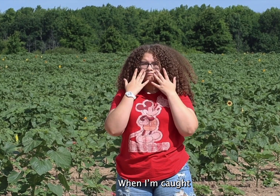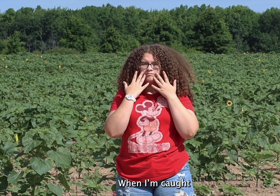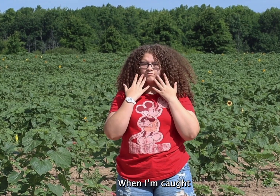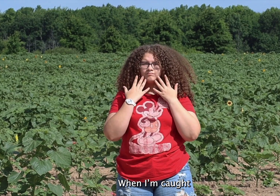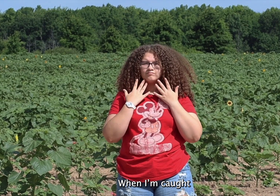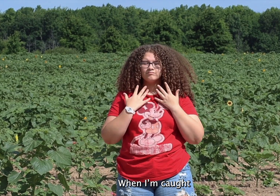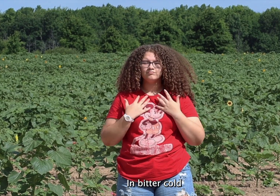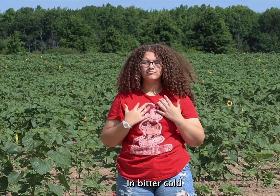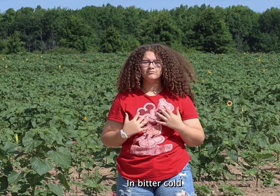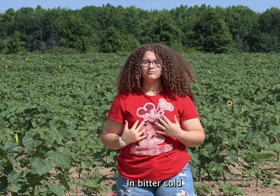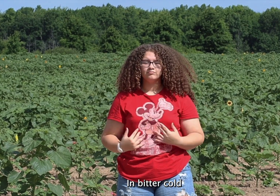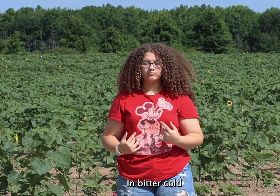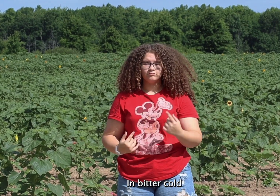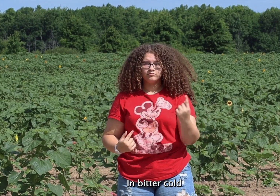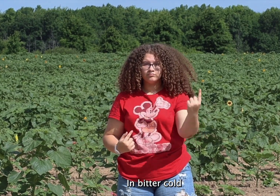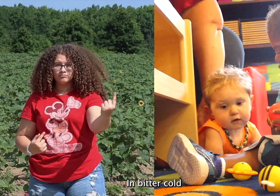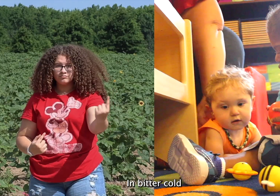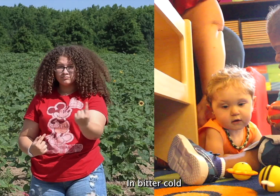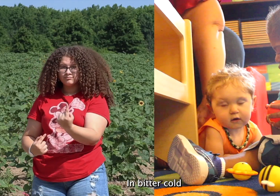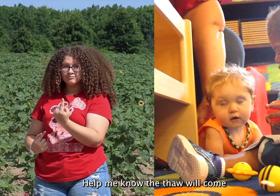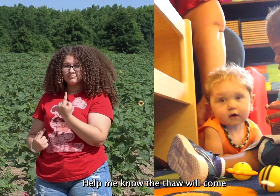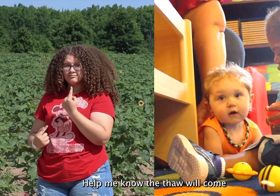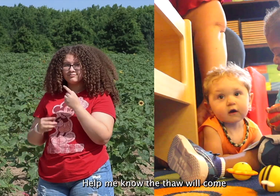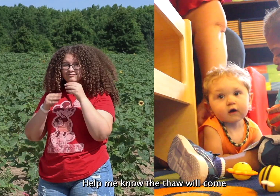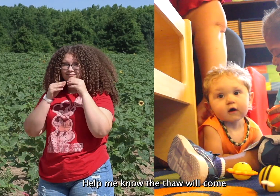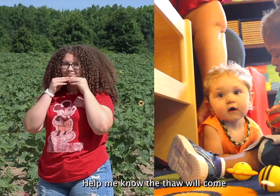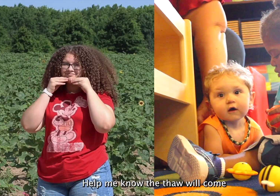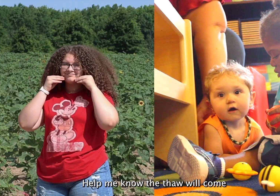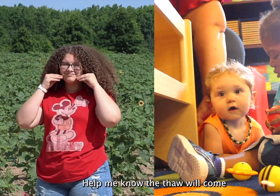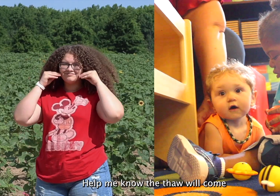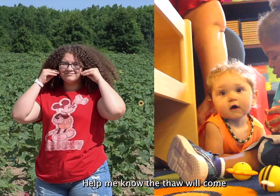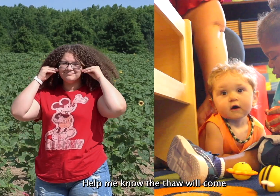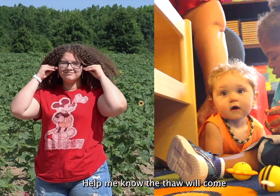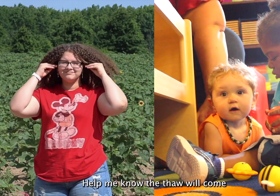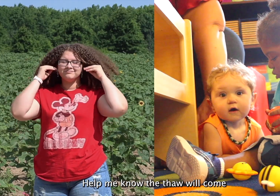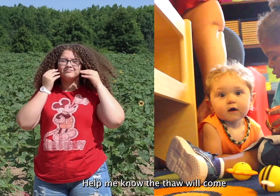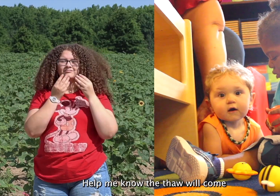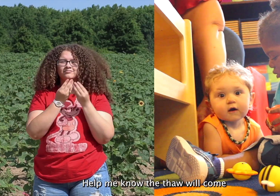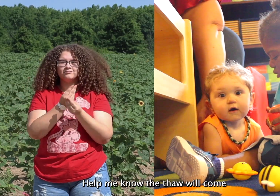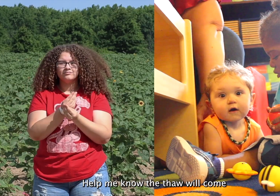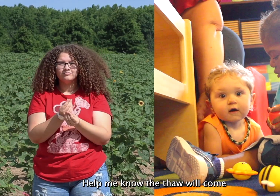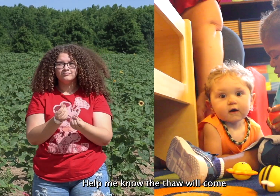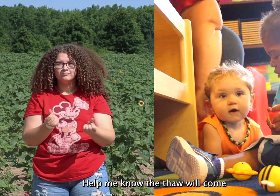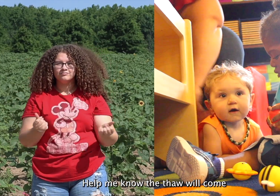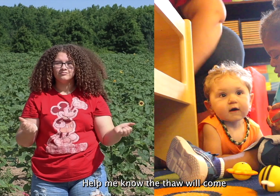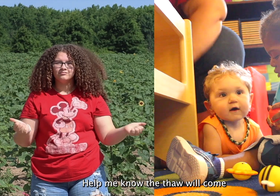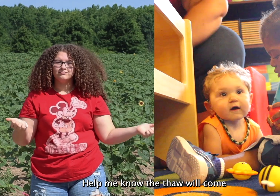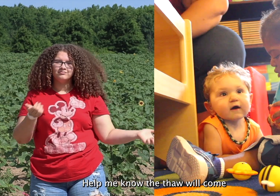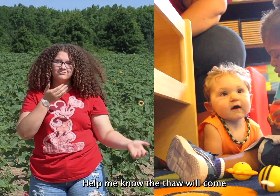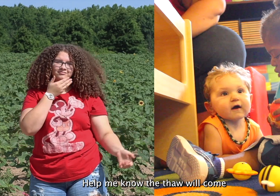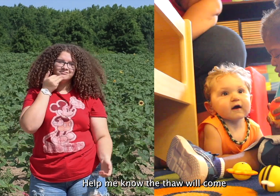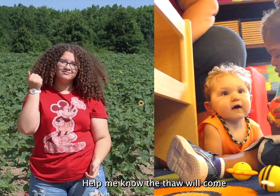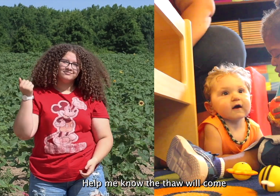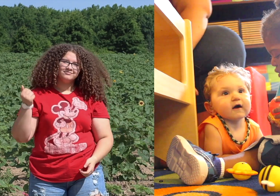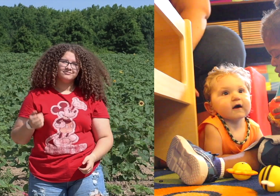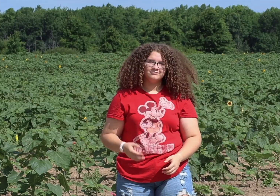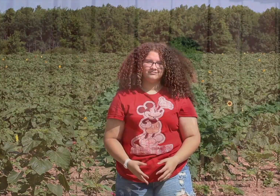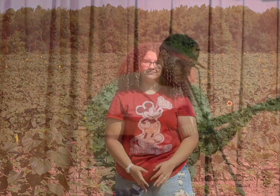in bitter cold, help me know the thaw will come.